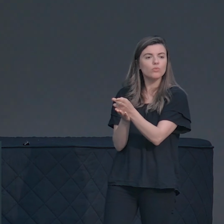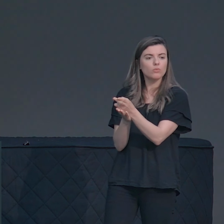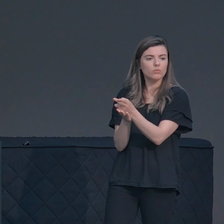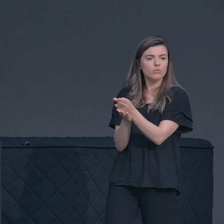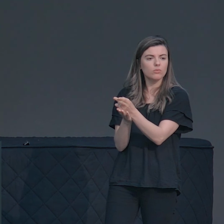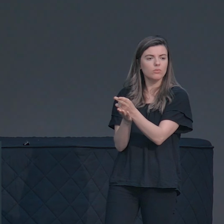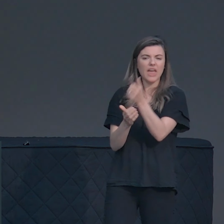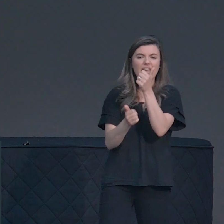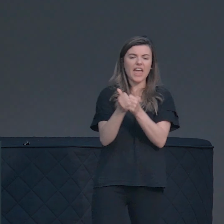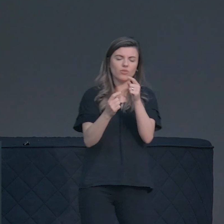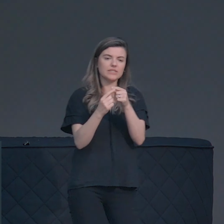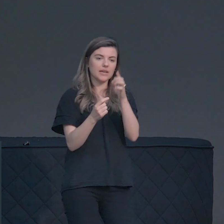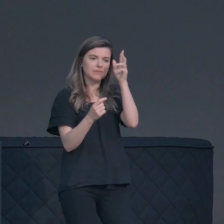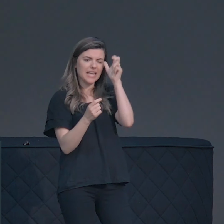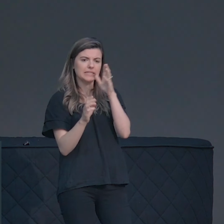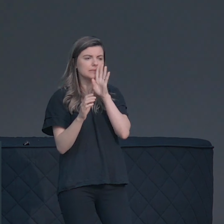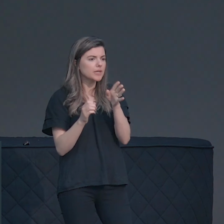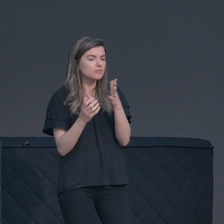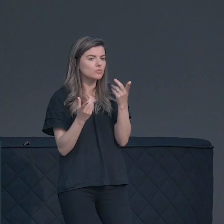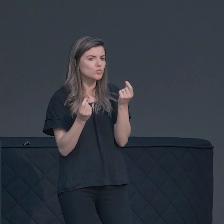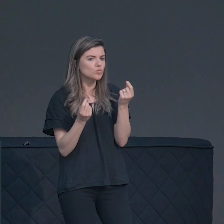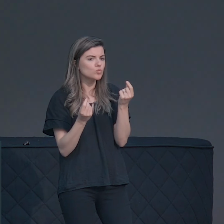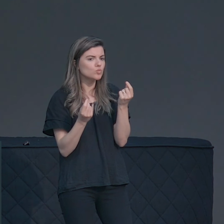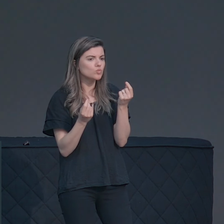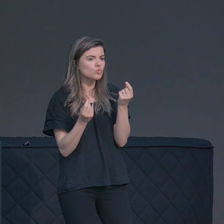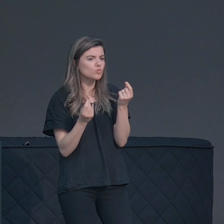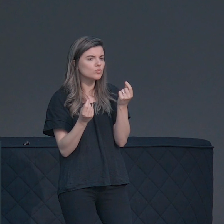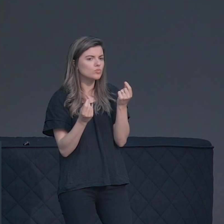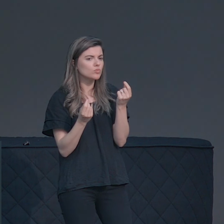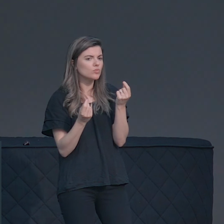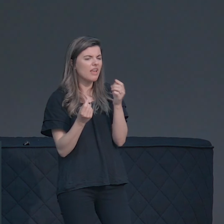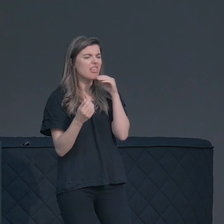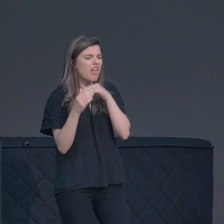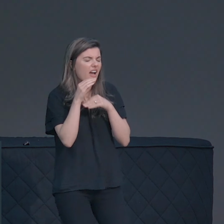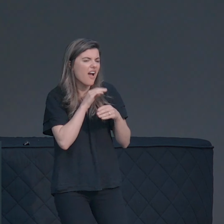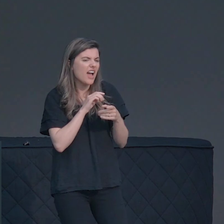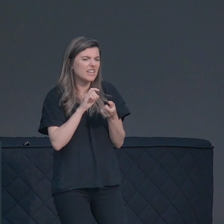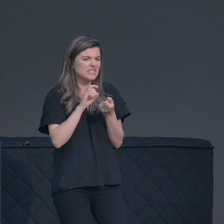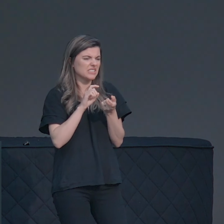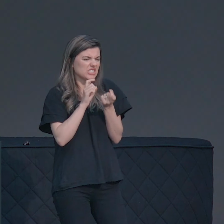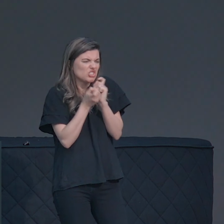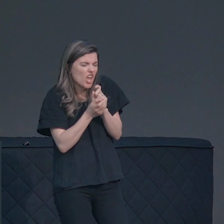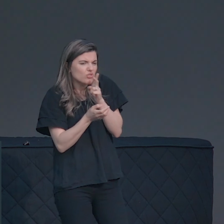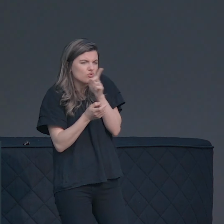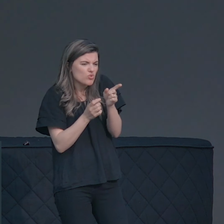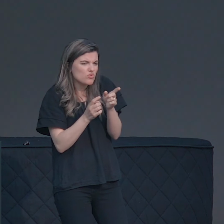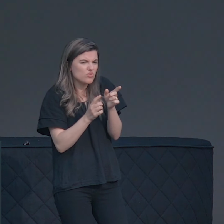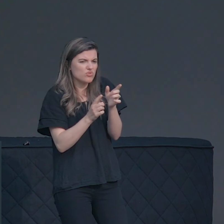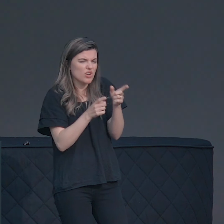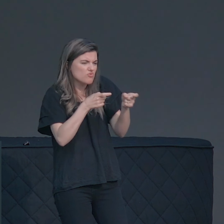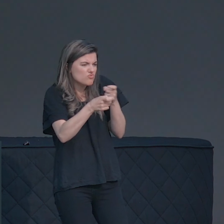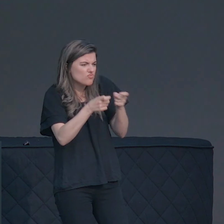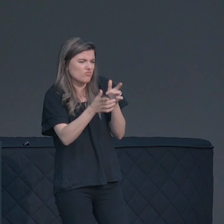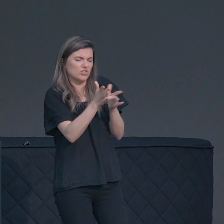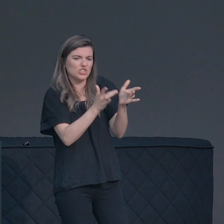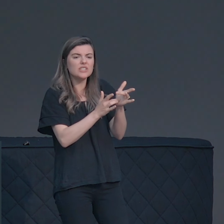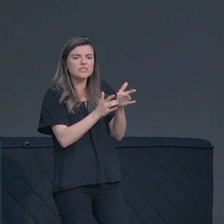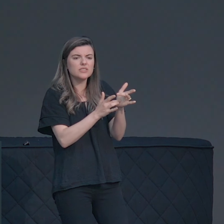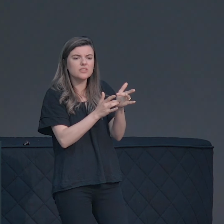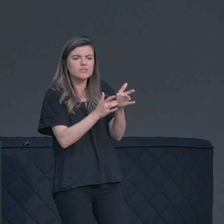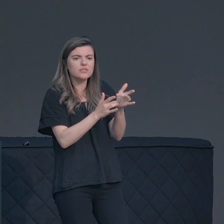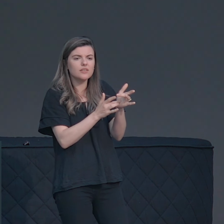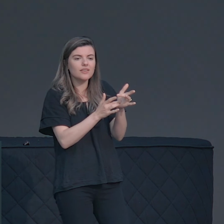Each time Satan speaks, what is he doing? Well, he's lying, twisting the truth, trying to manipulate Jesus. And